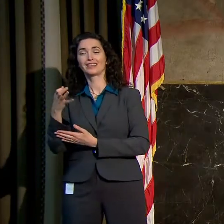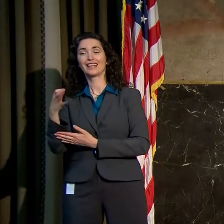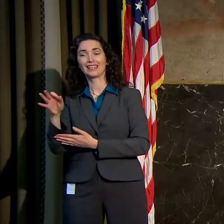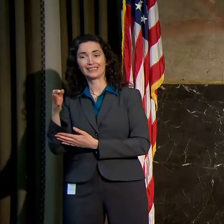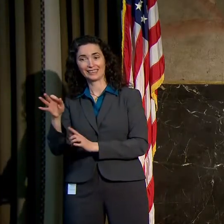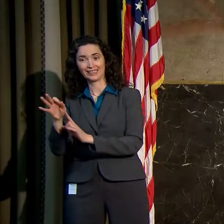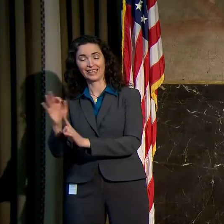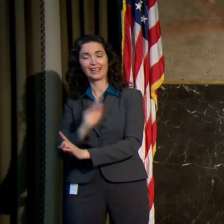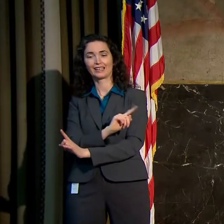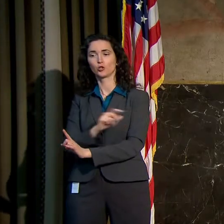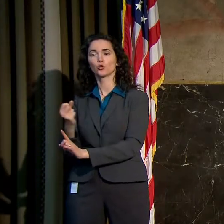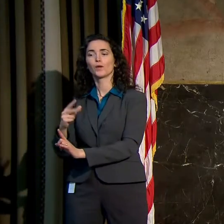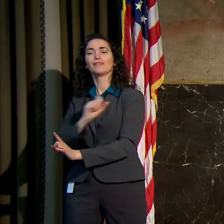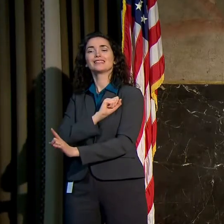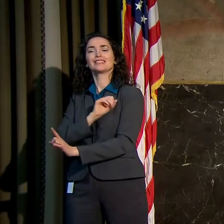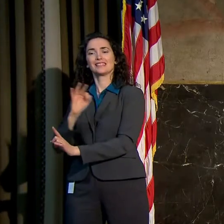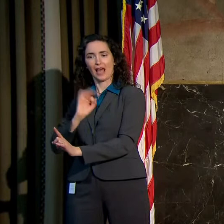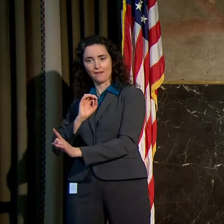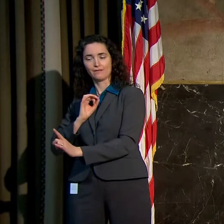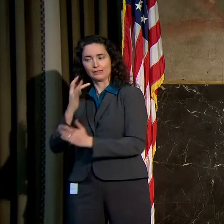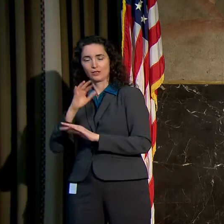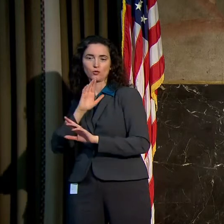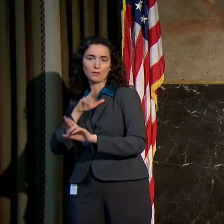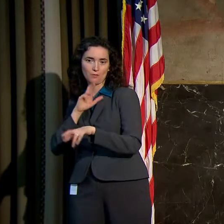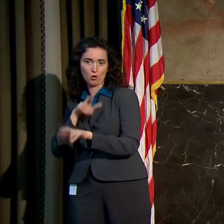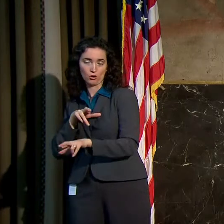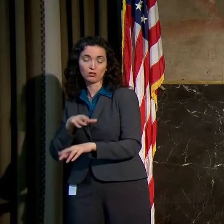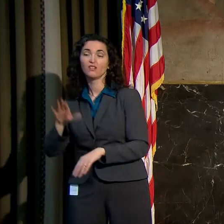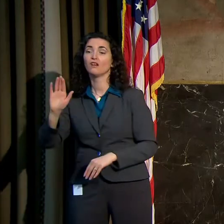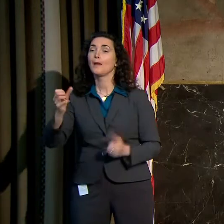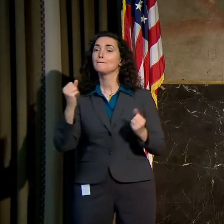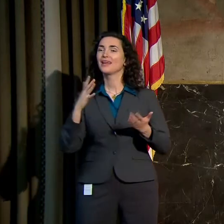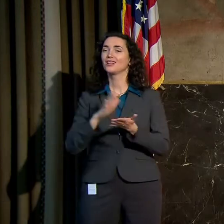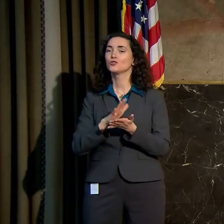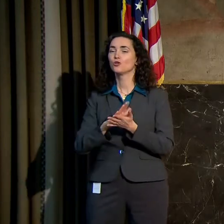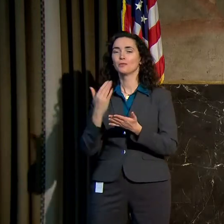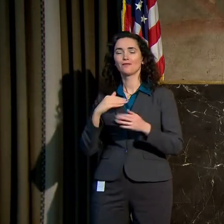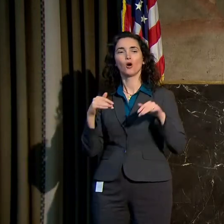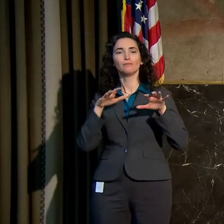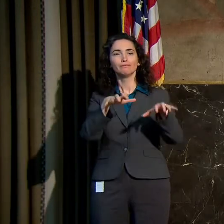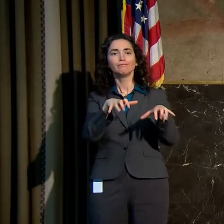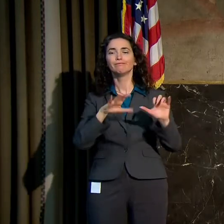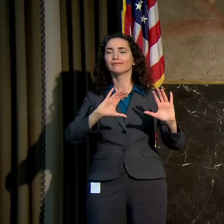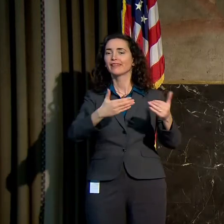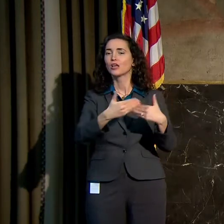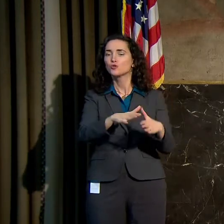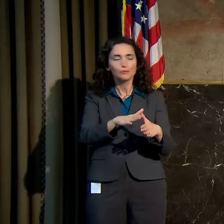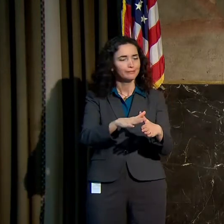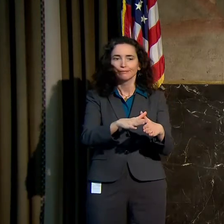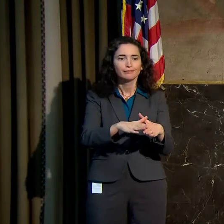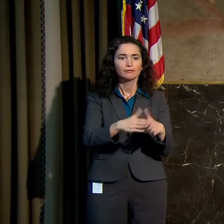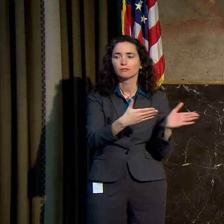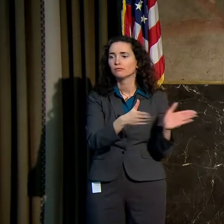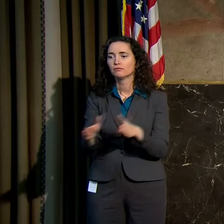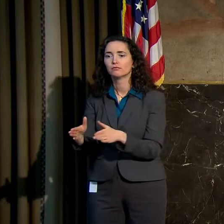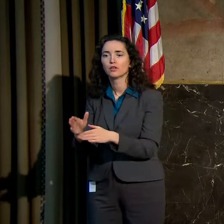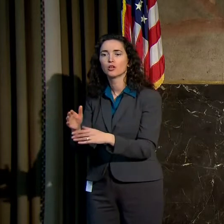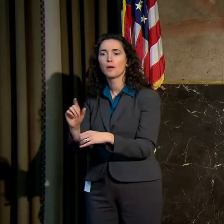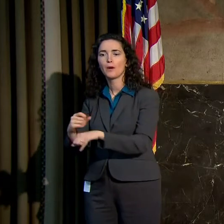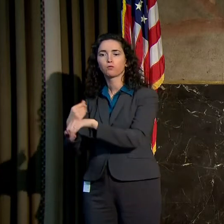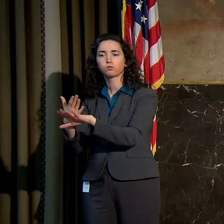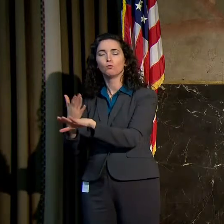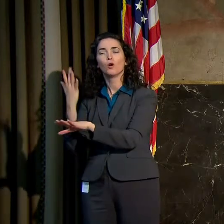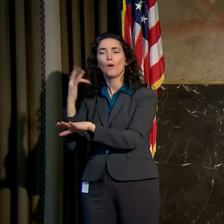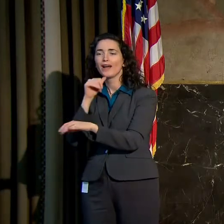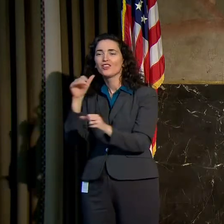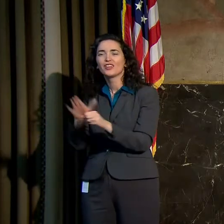12 staff members, and many schools had to shift to virtual learning because of staffing shortages. The Department